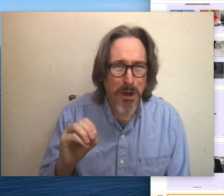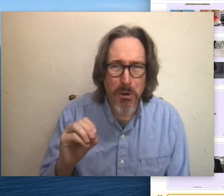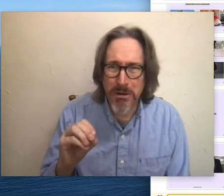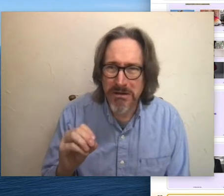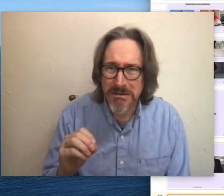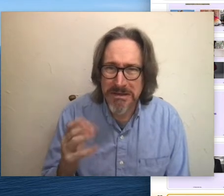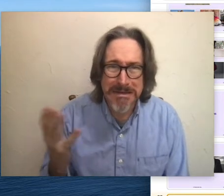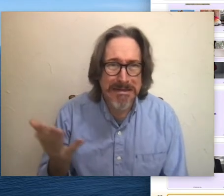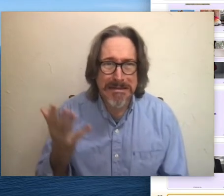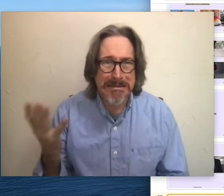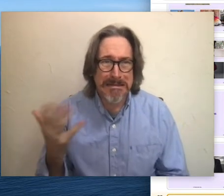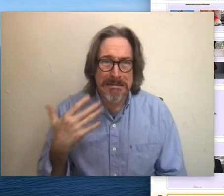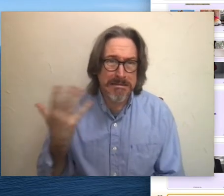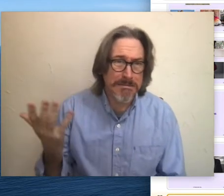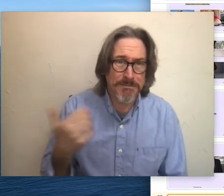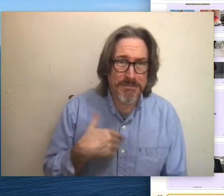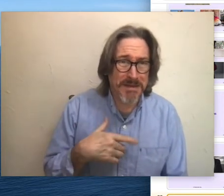Camo.